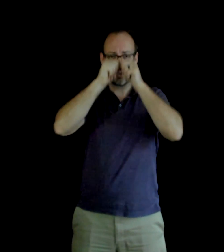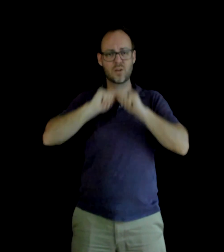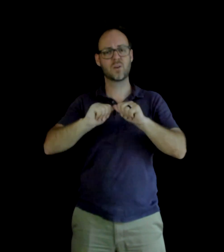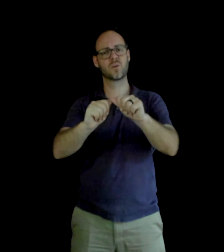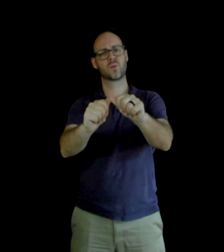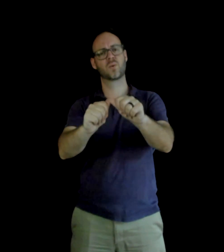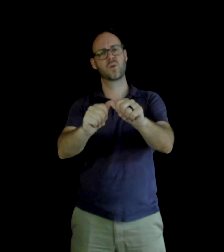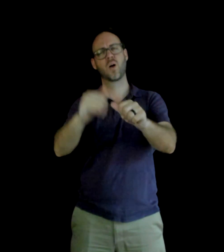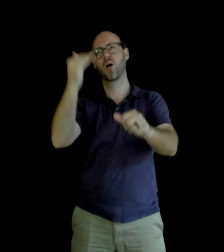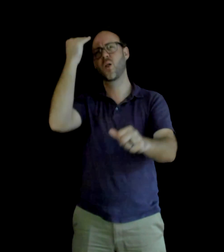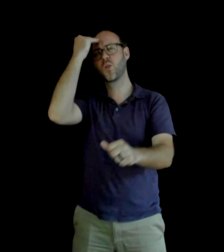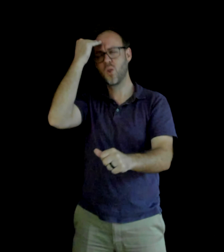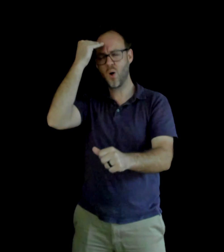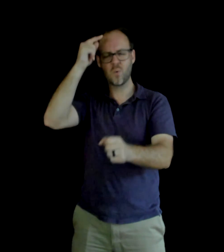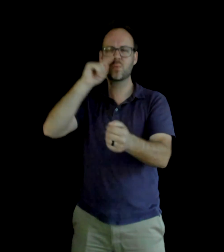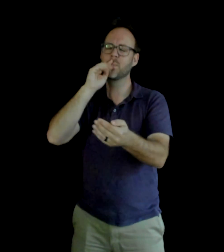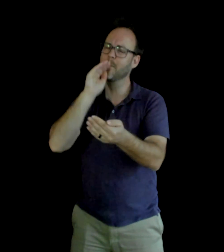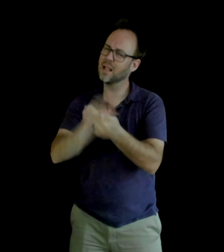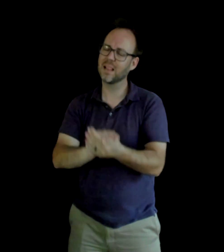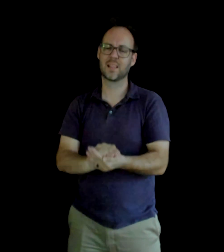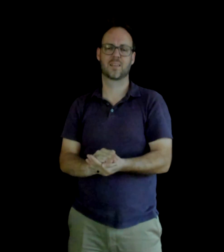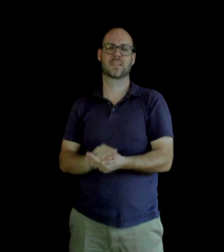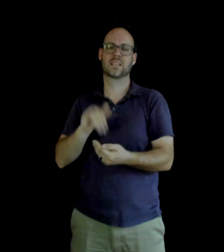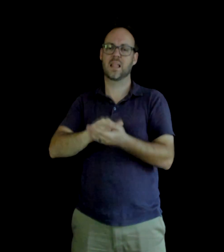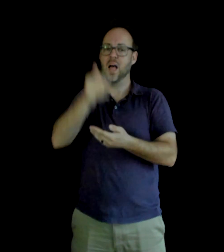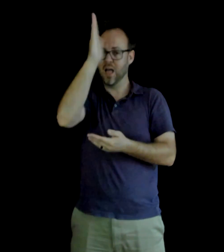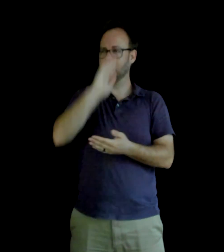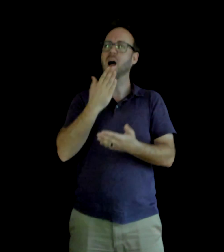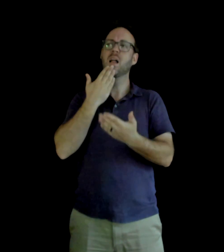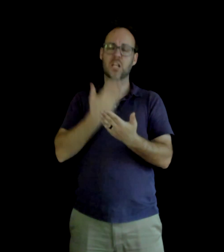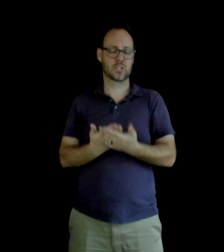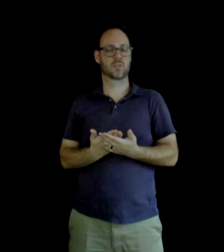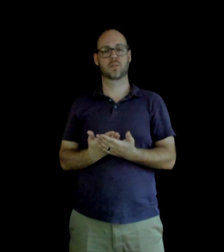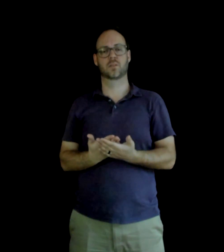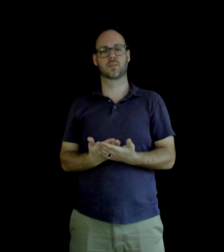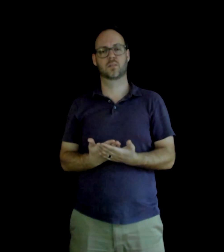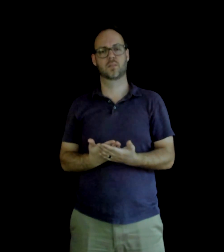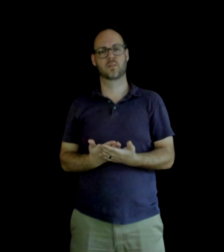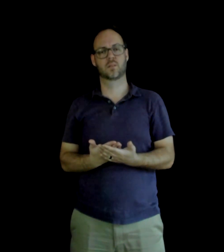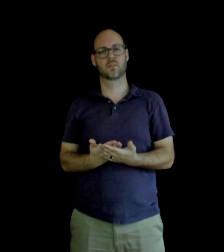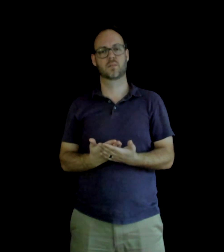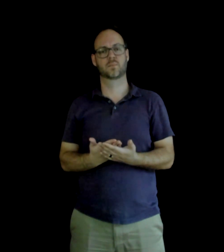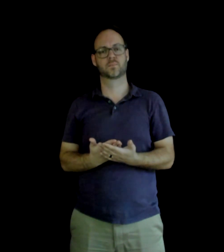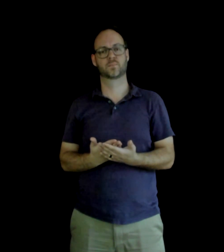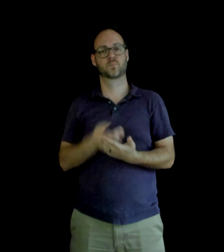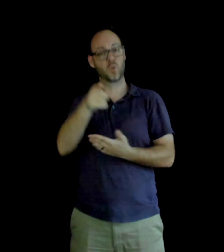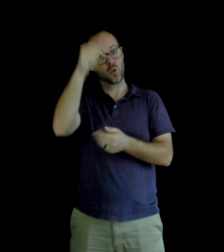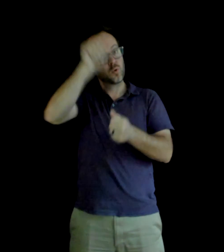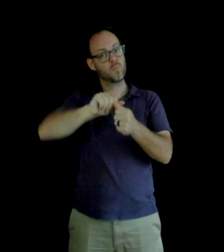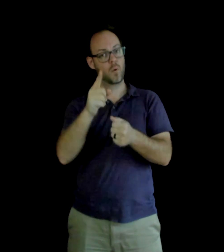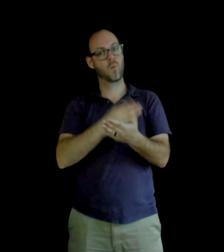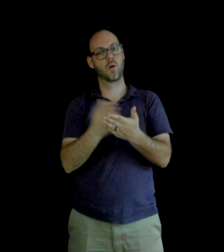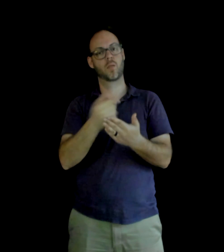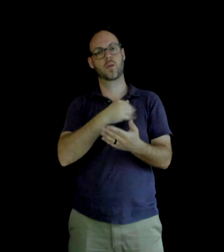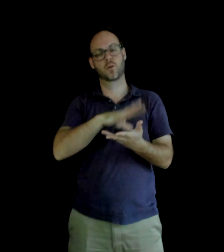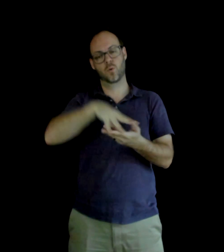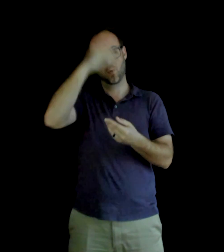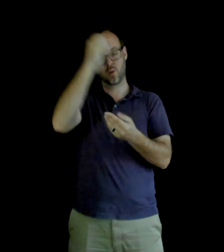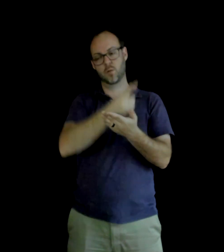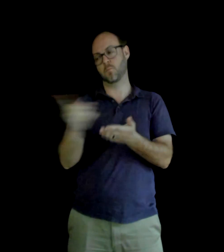Patient endurance knows and believes that God is good. Do you remember one of the things that we learned last